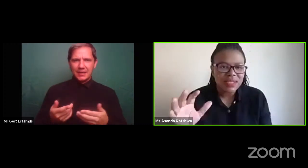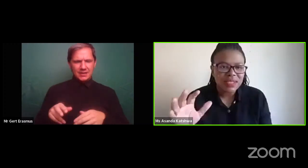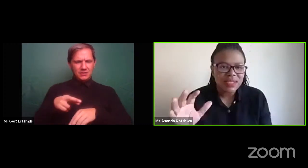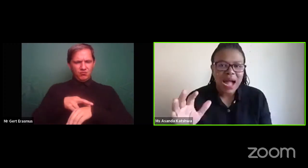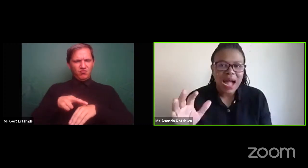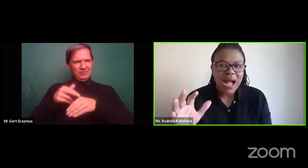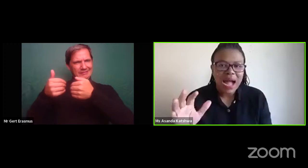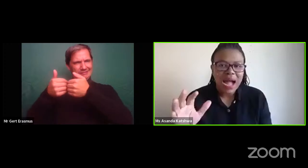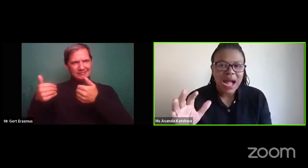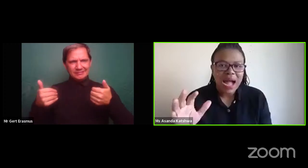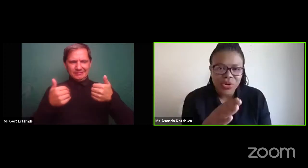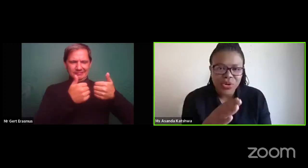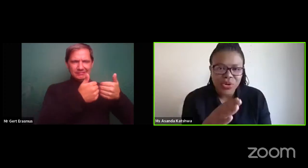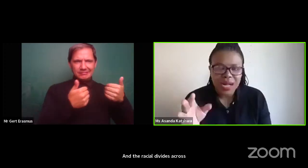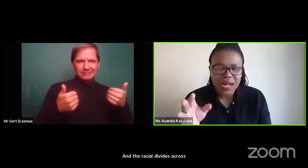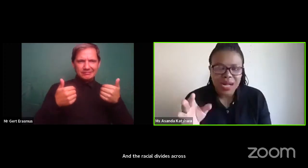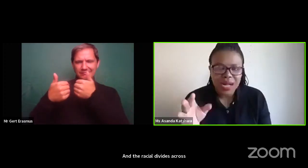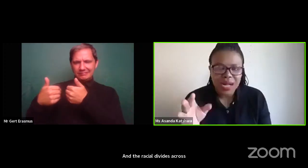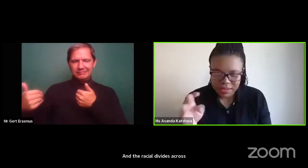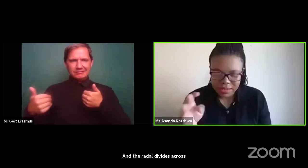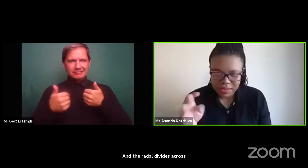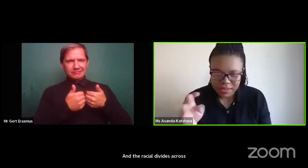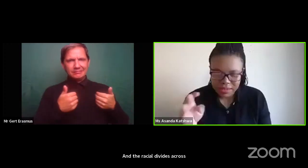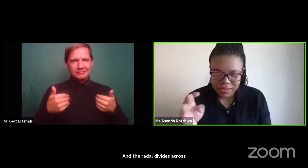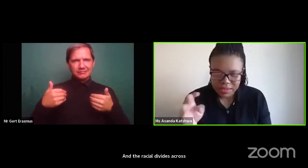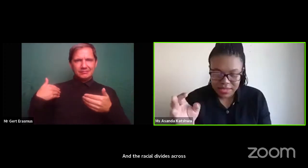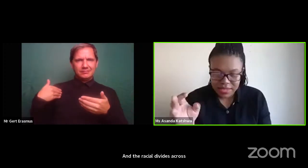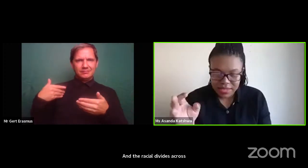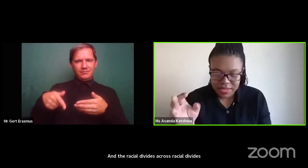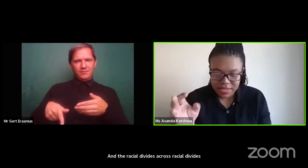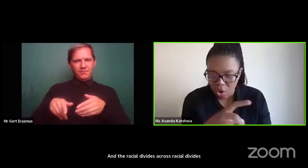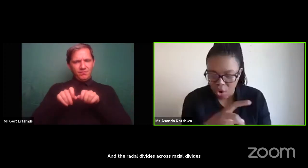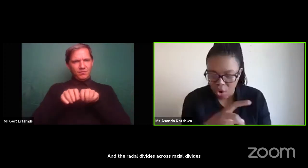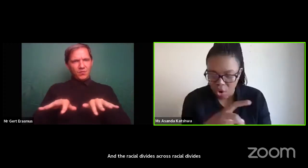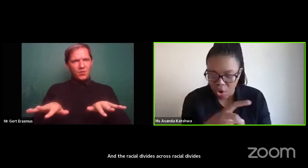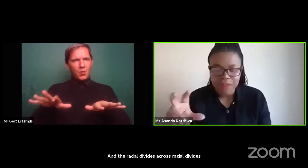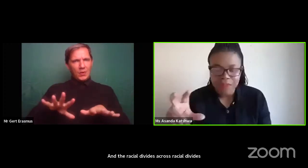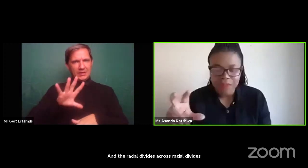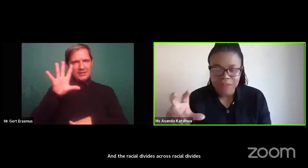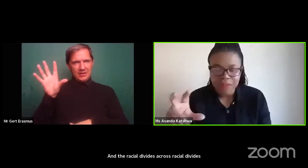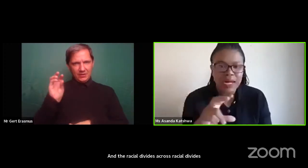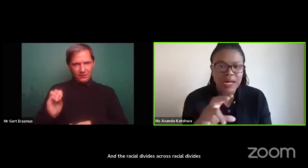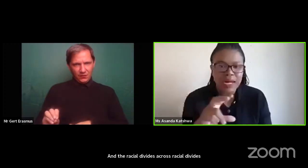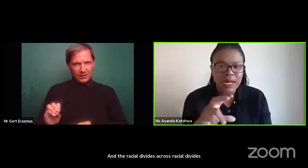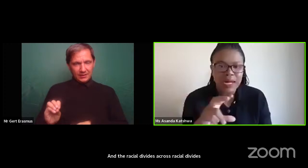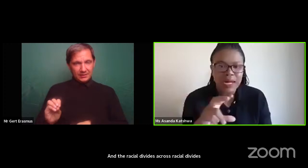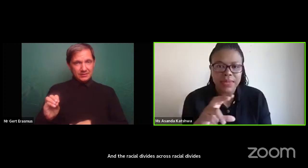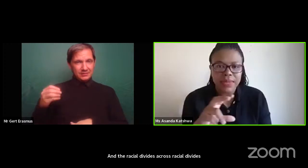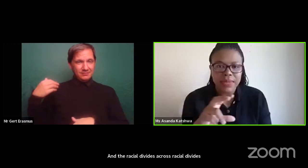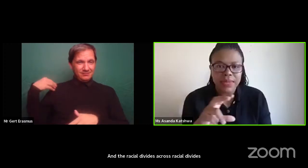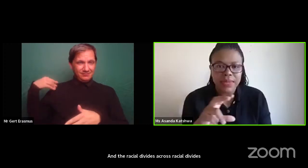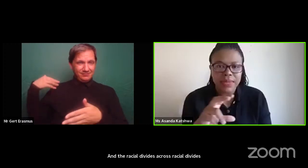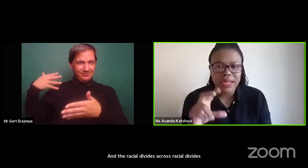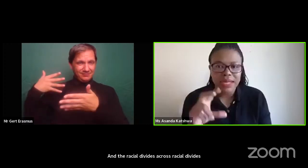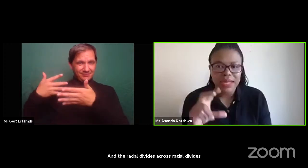divide across racial divide along